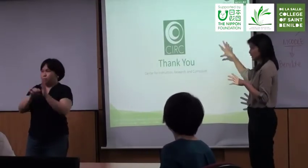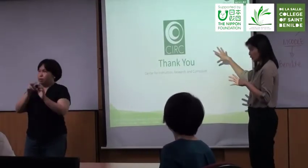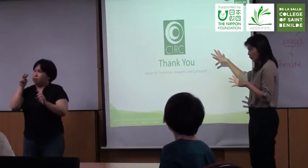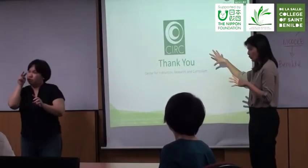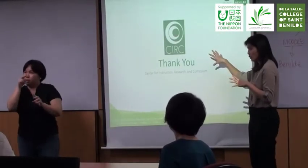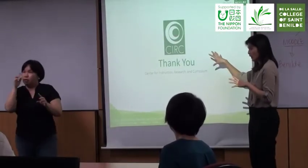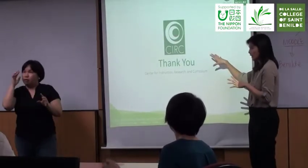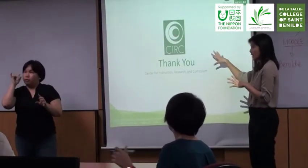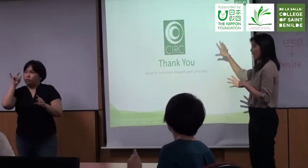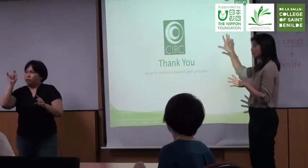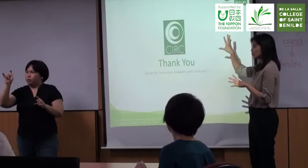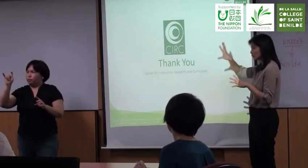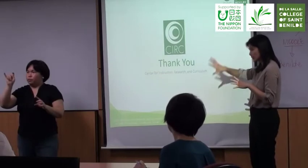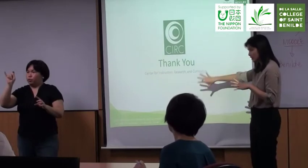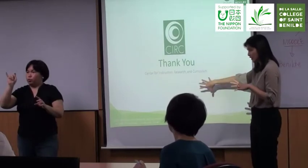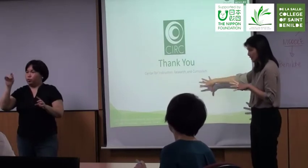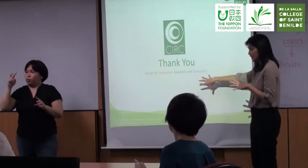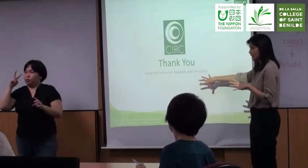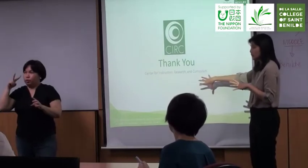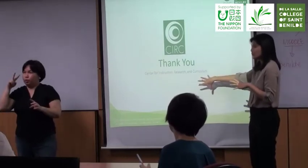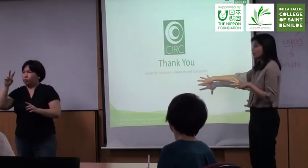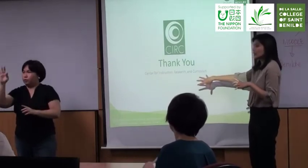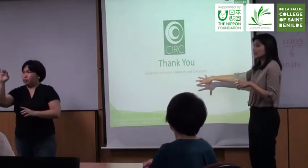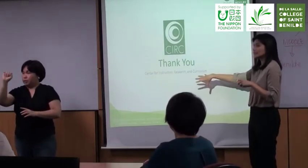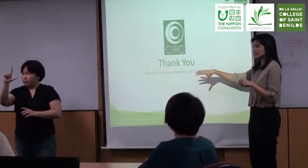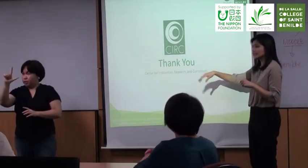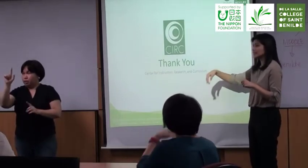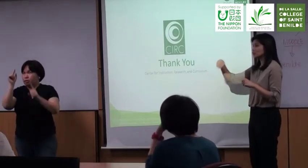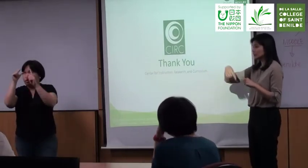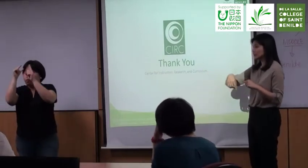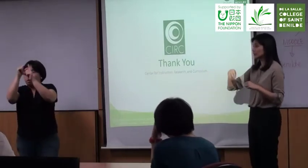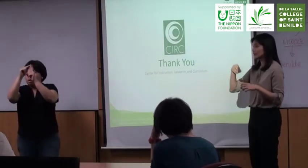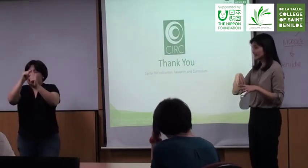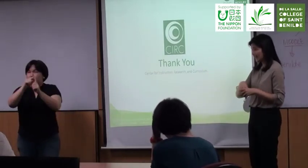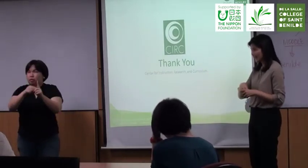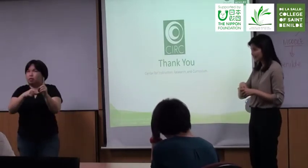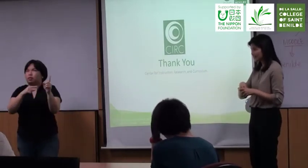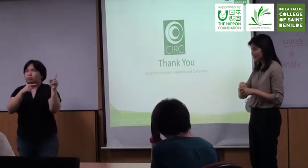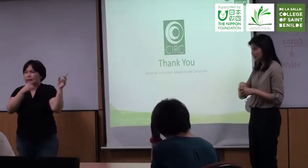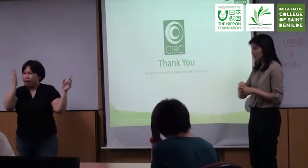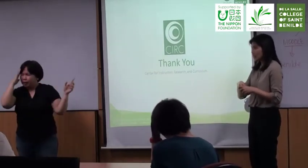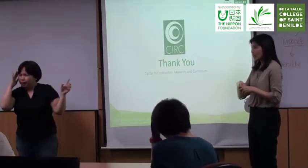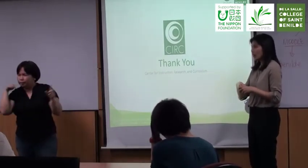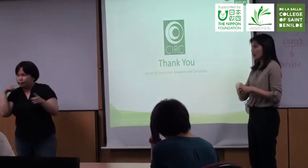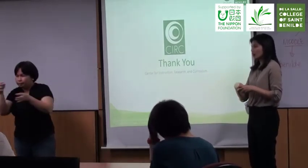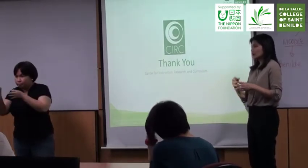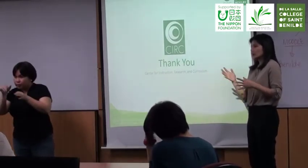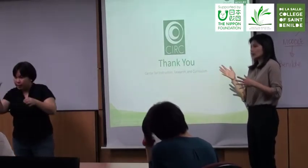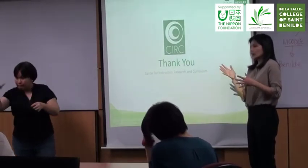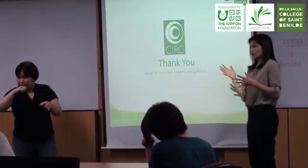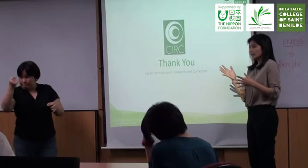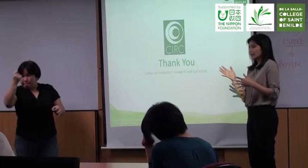FSL video and they have the word study, it's easy to discuss in class.